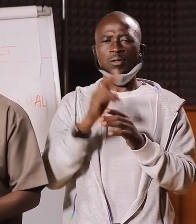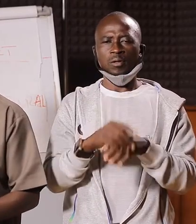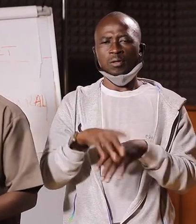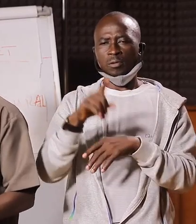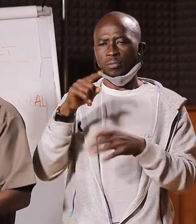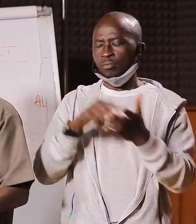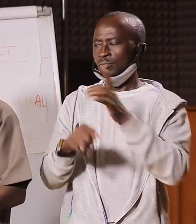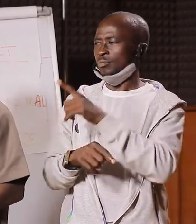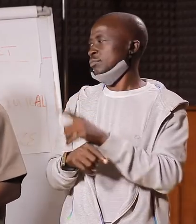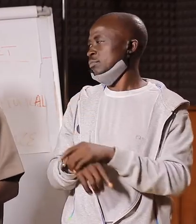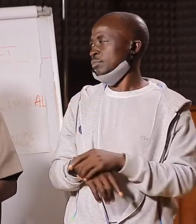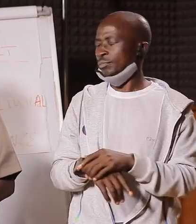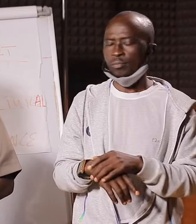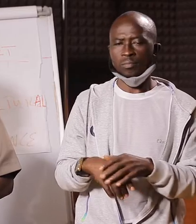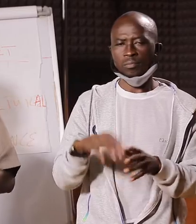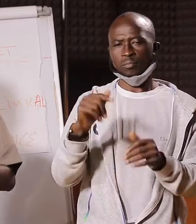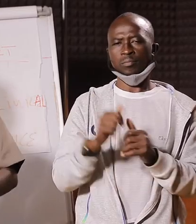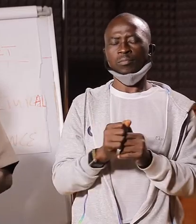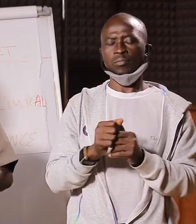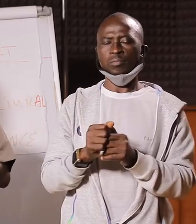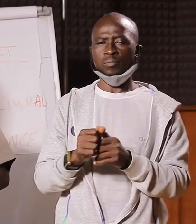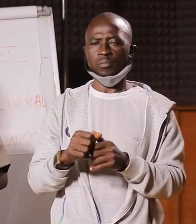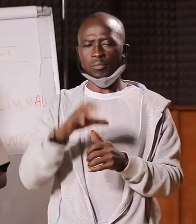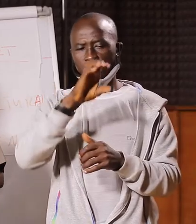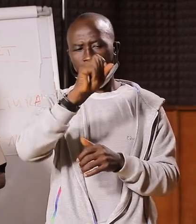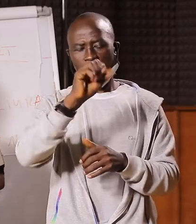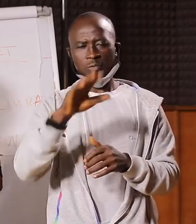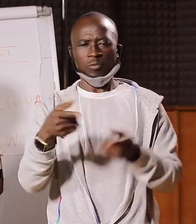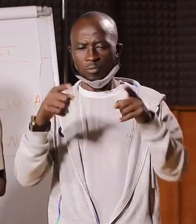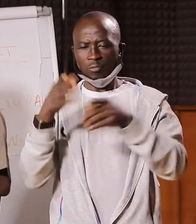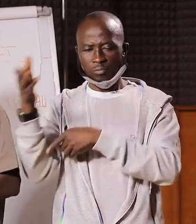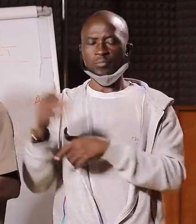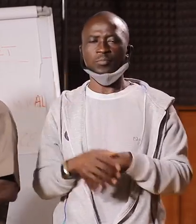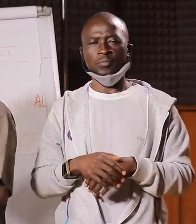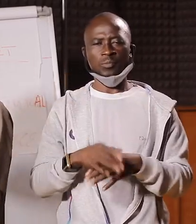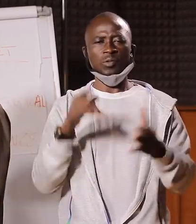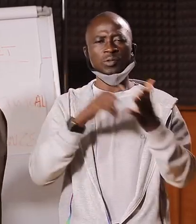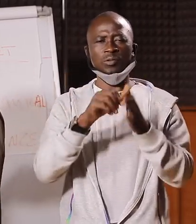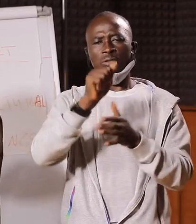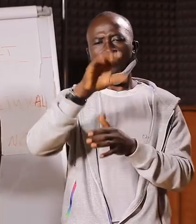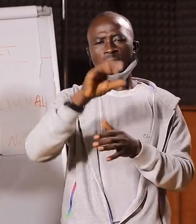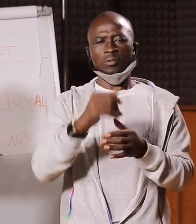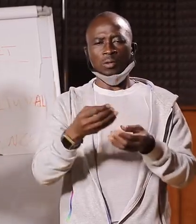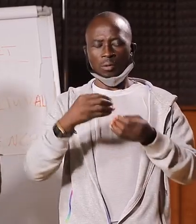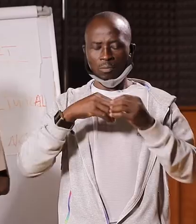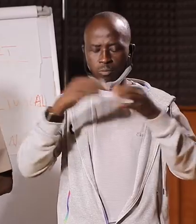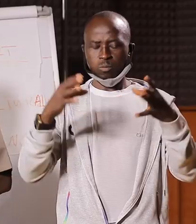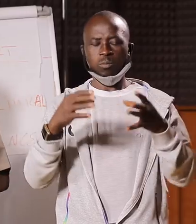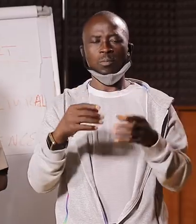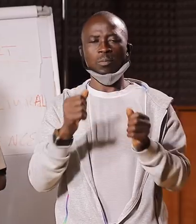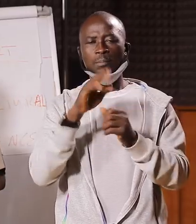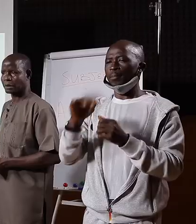butyric acid, acetic acid, and propionic acid. Then this acid will be absorbed by the